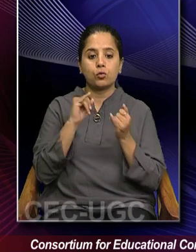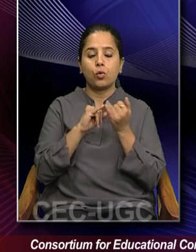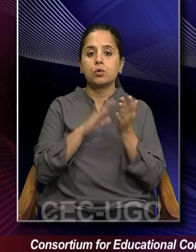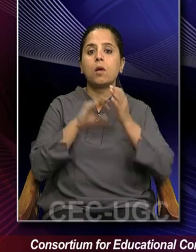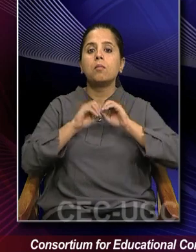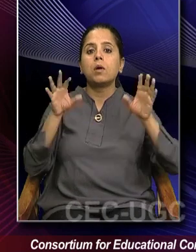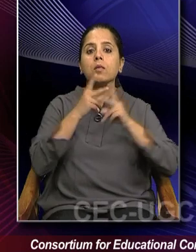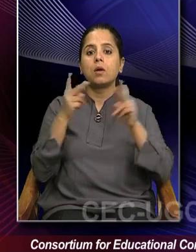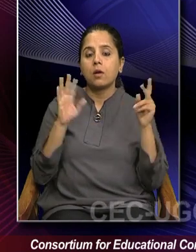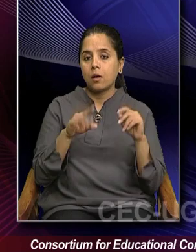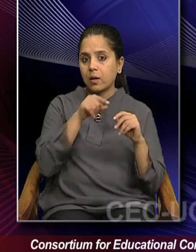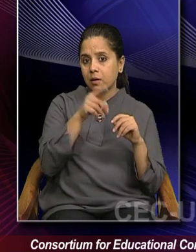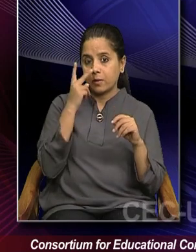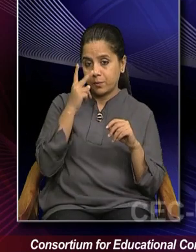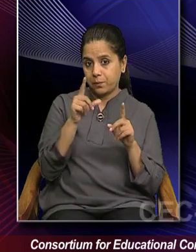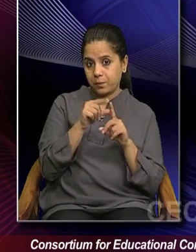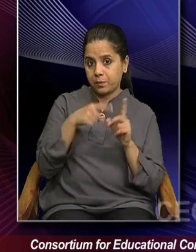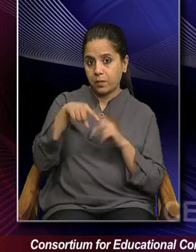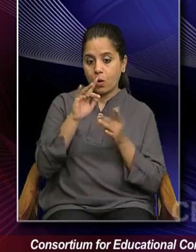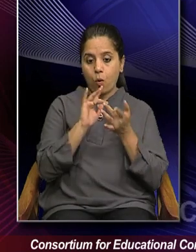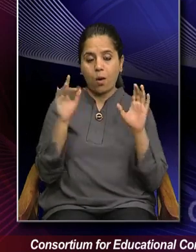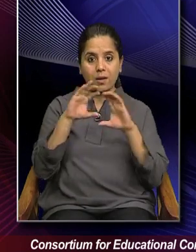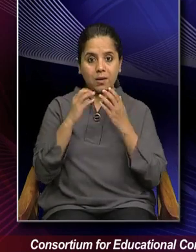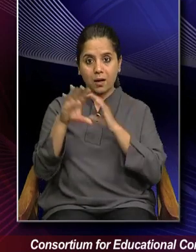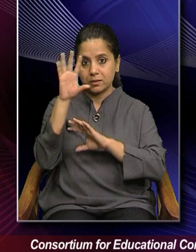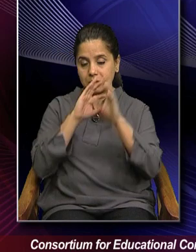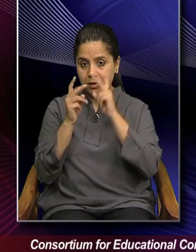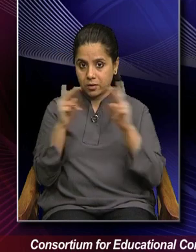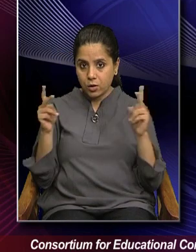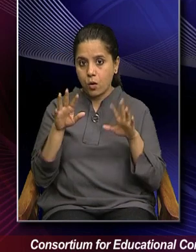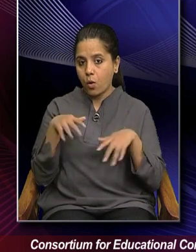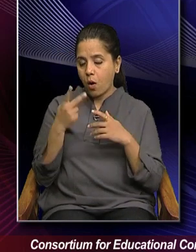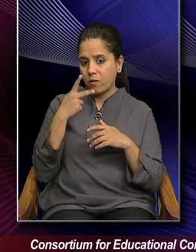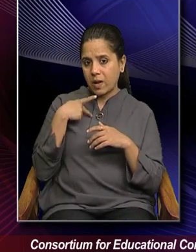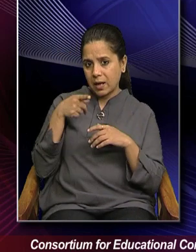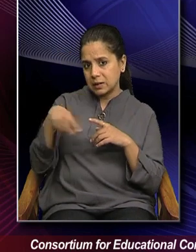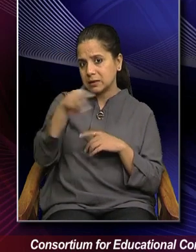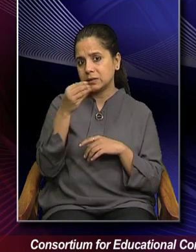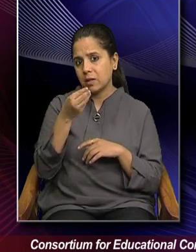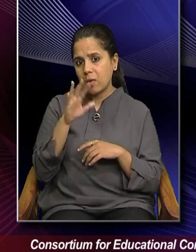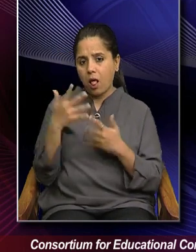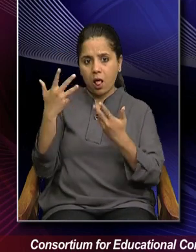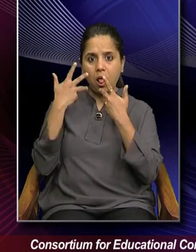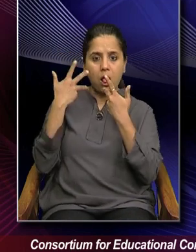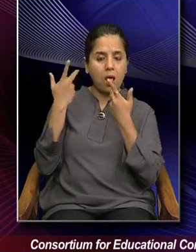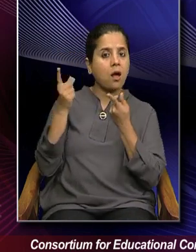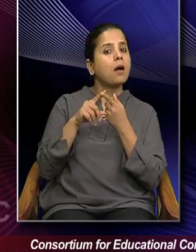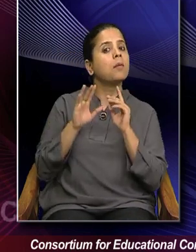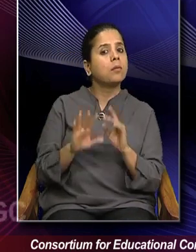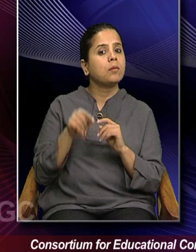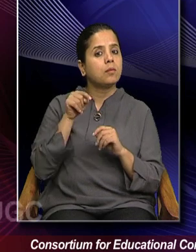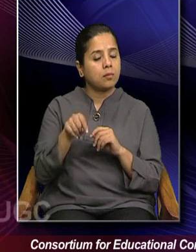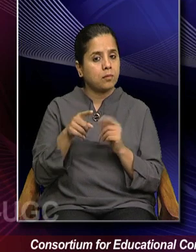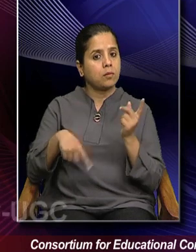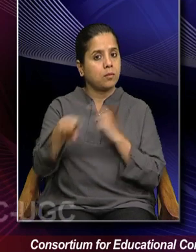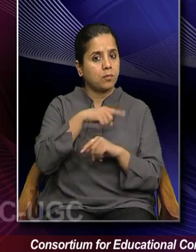media while attending the online classes or face some harassment in